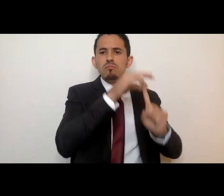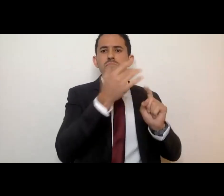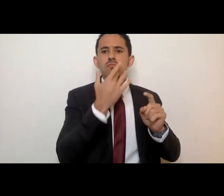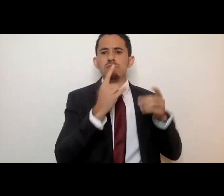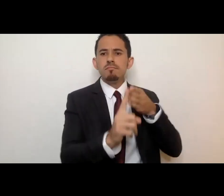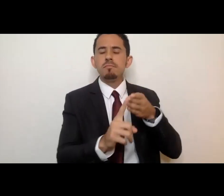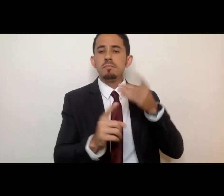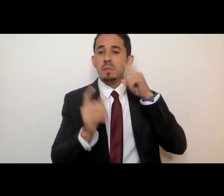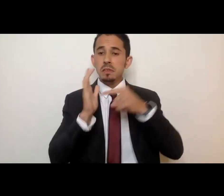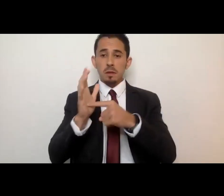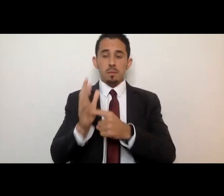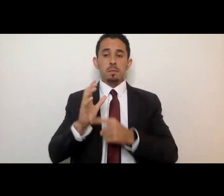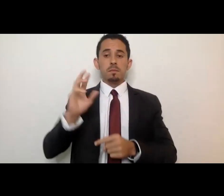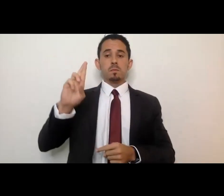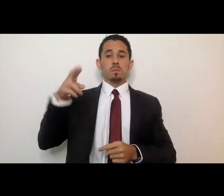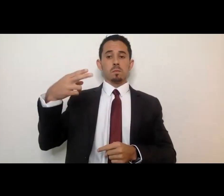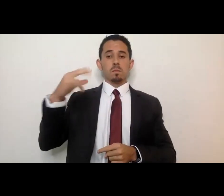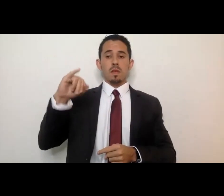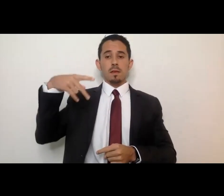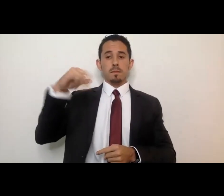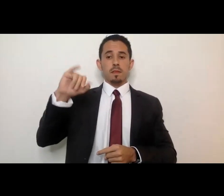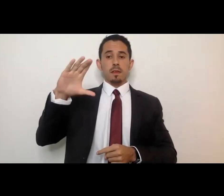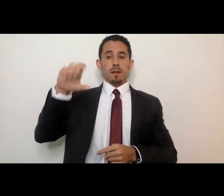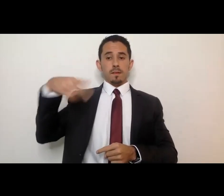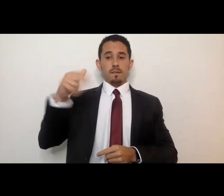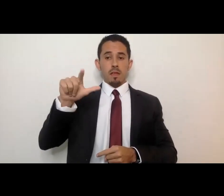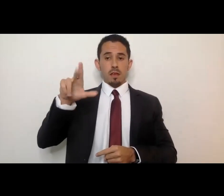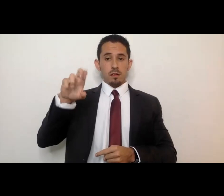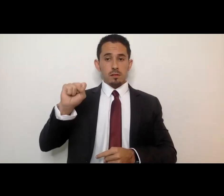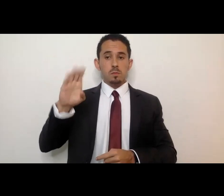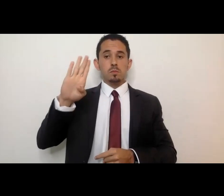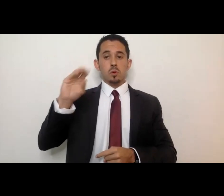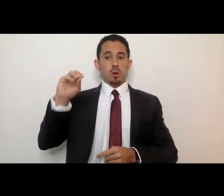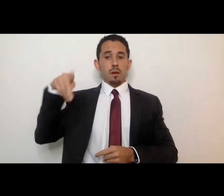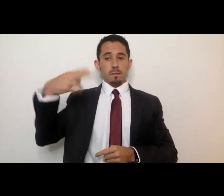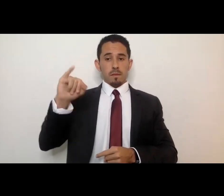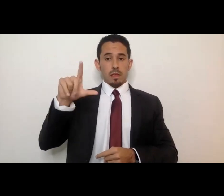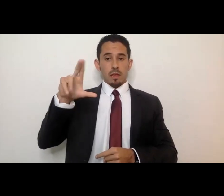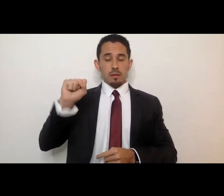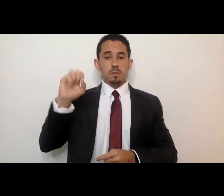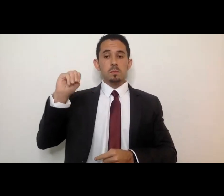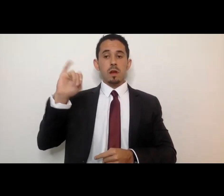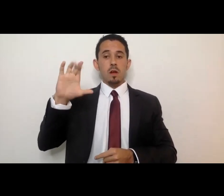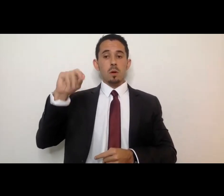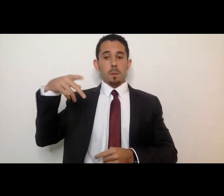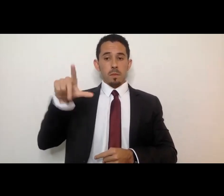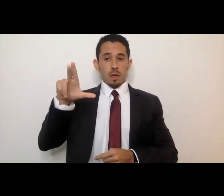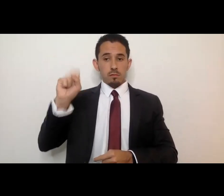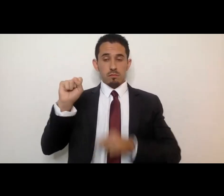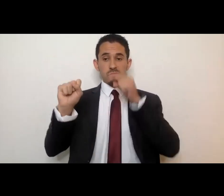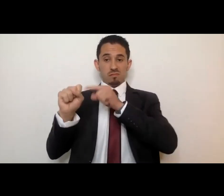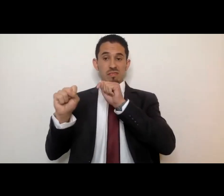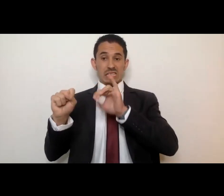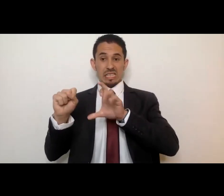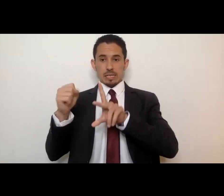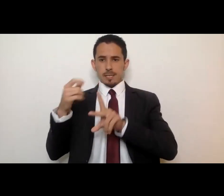Each tick species has their own preferred host and range. For example, Rhipicephalus